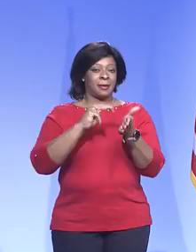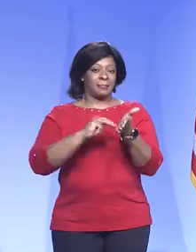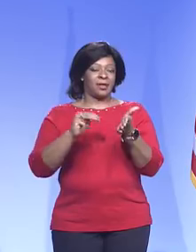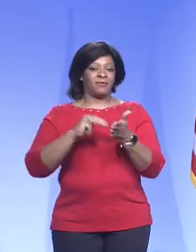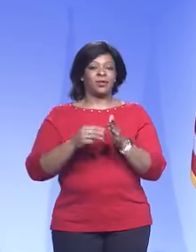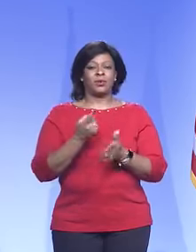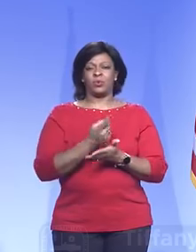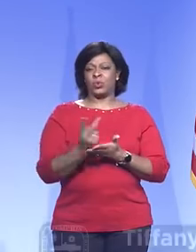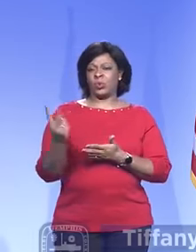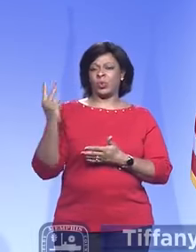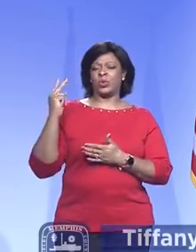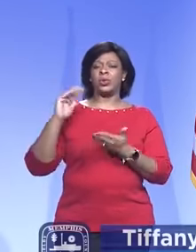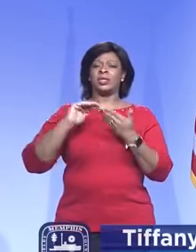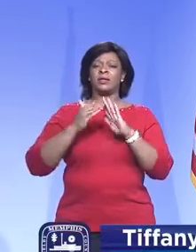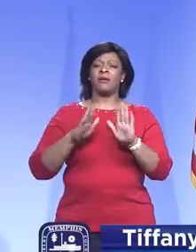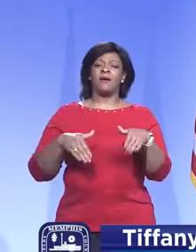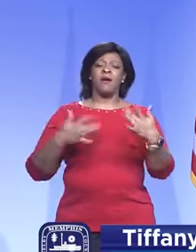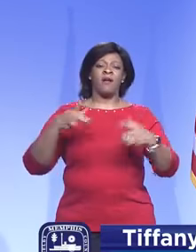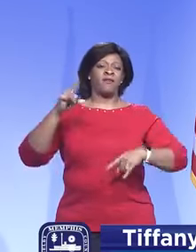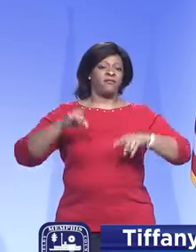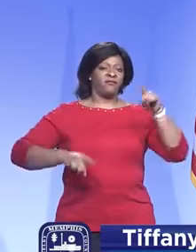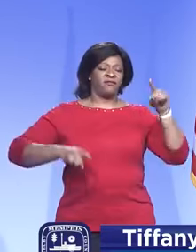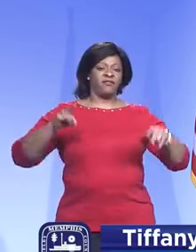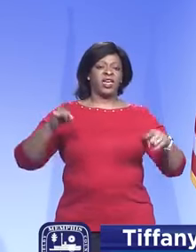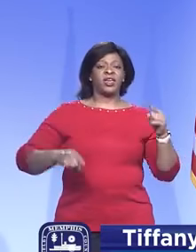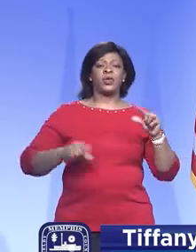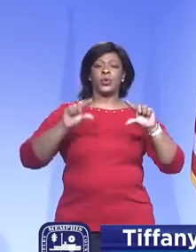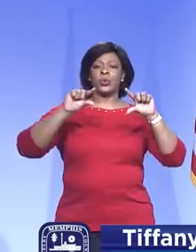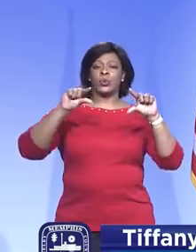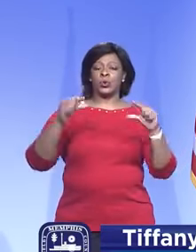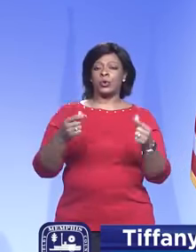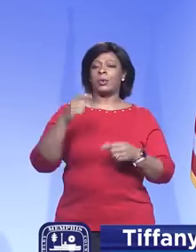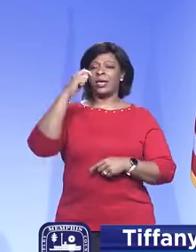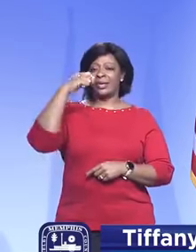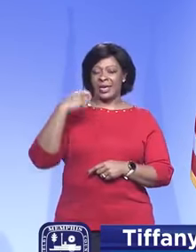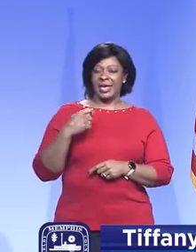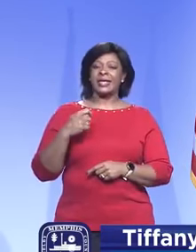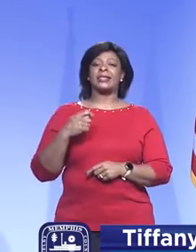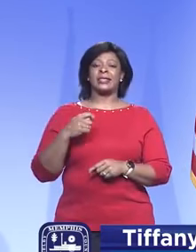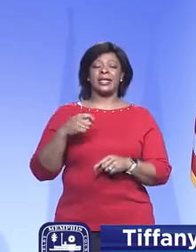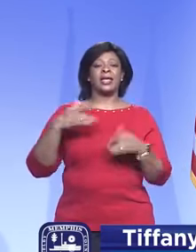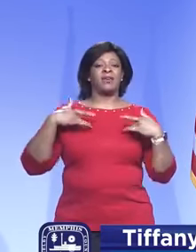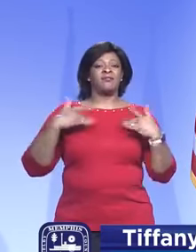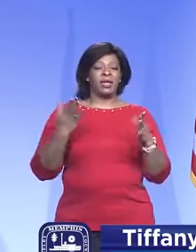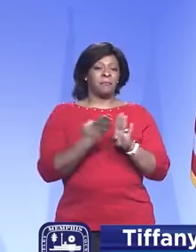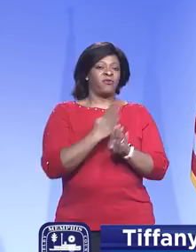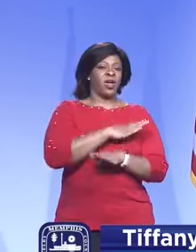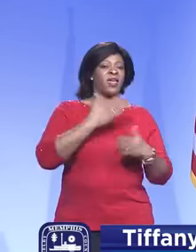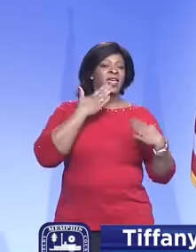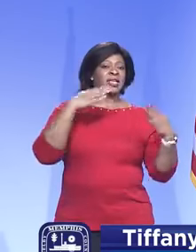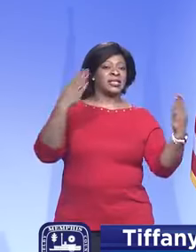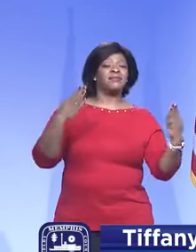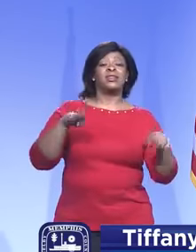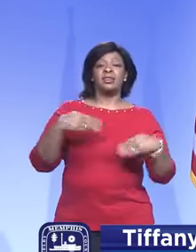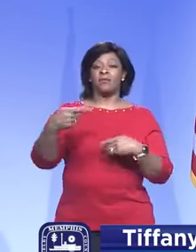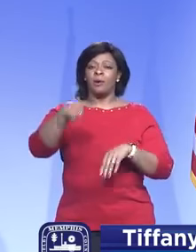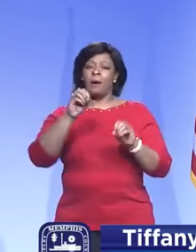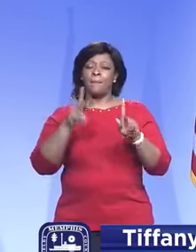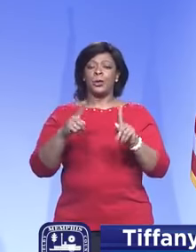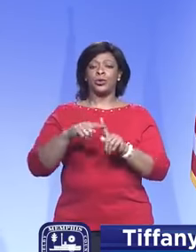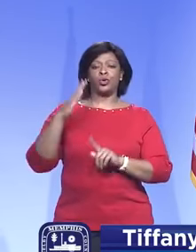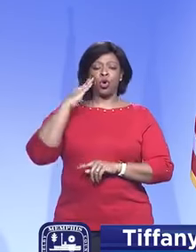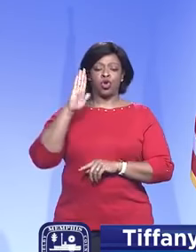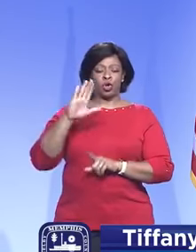the city offered various free testing events in advance of Thanksgiving to give citizens the opportunity to know